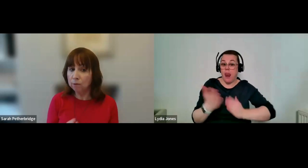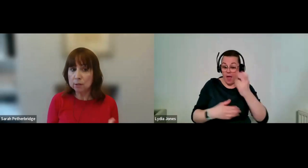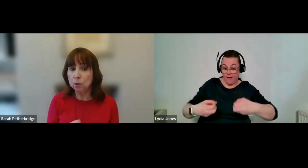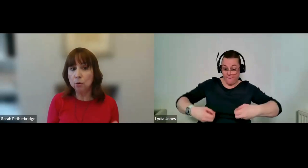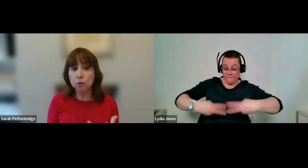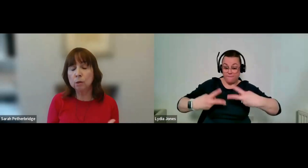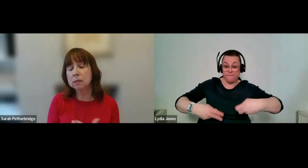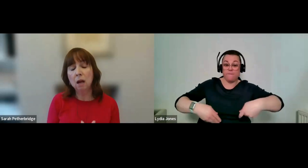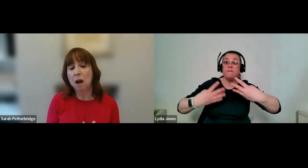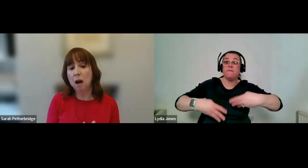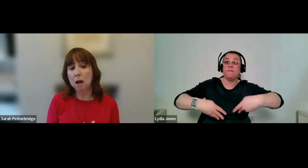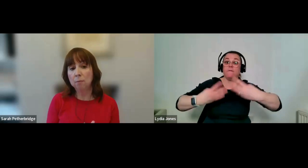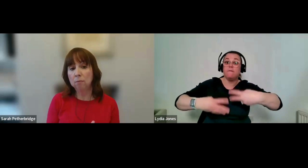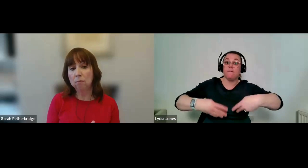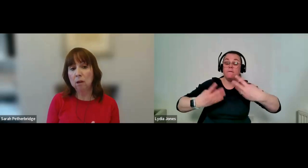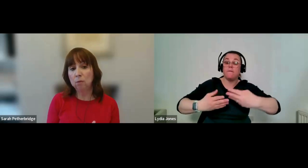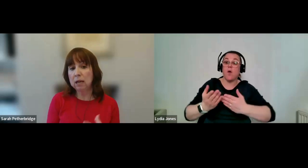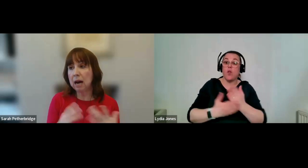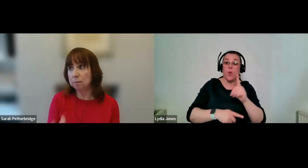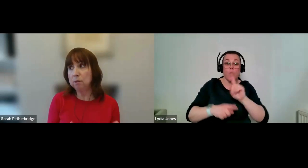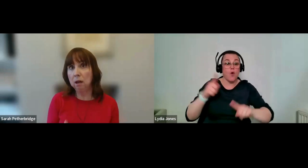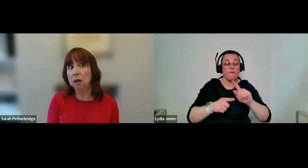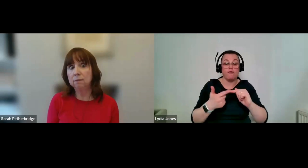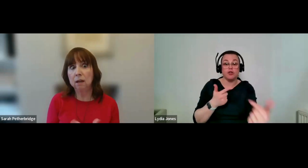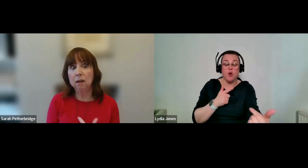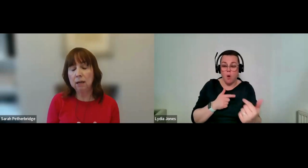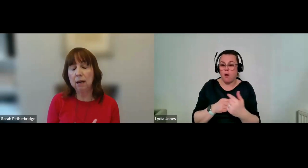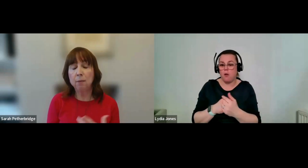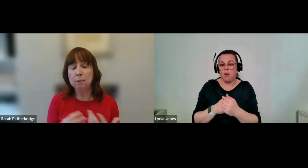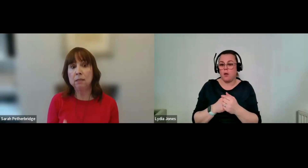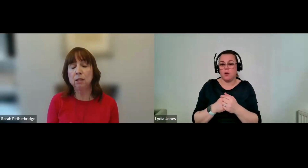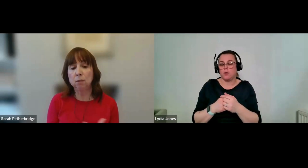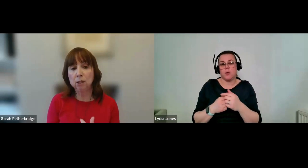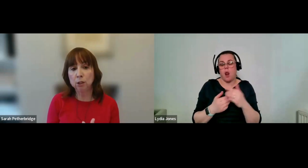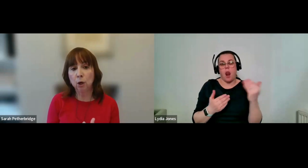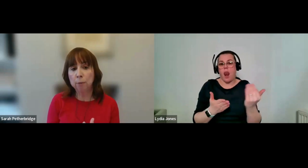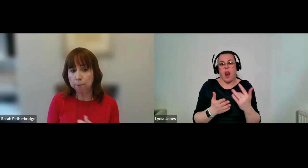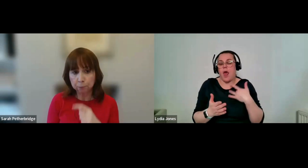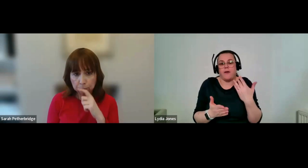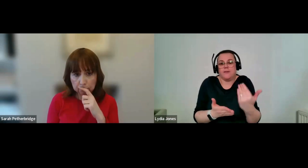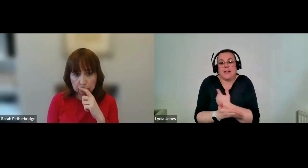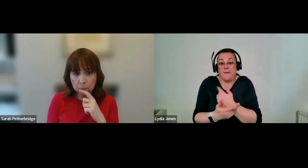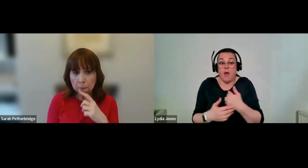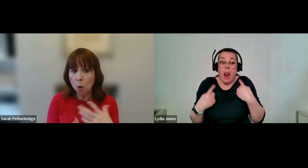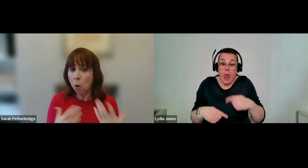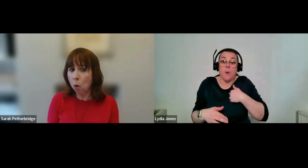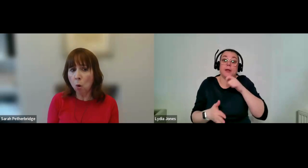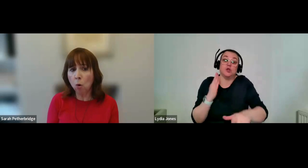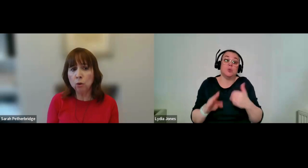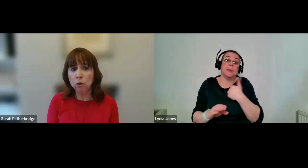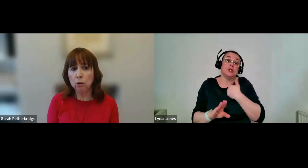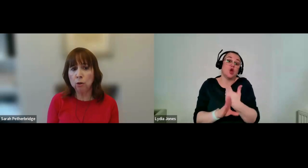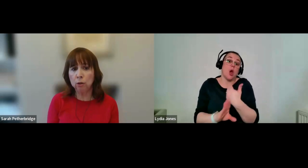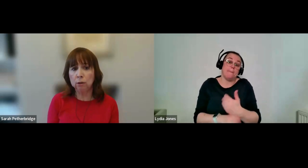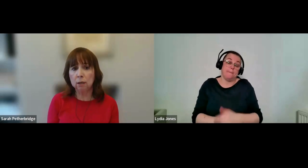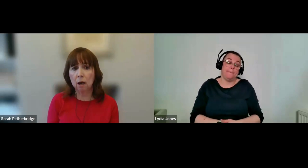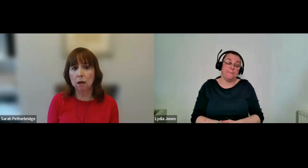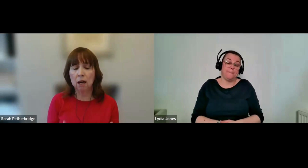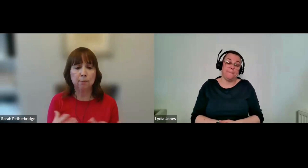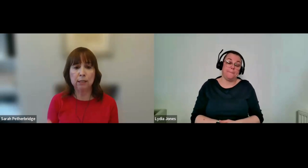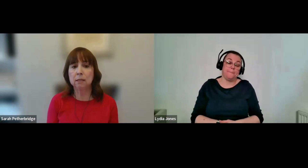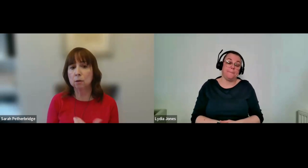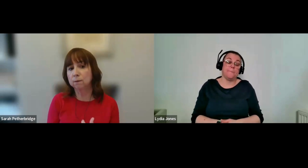during conference calls. It was an absolute lifesaver, enabled me to do my job. Or you can